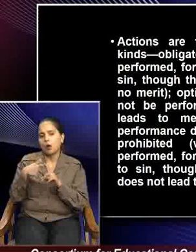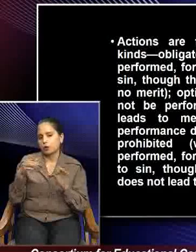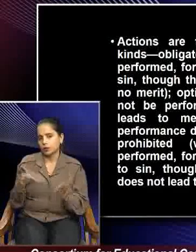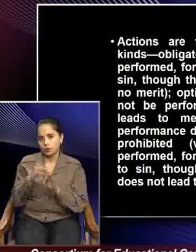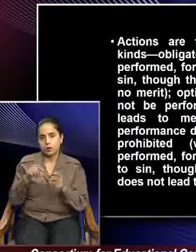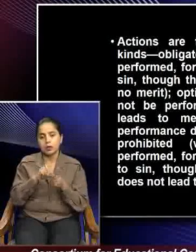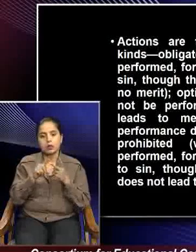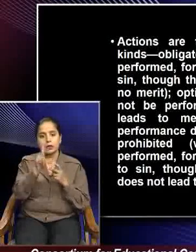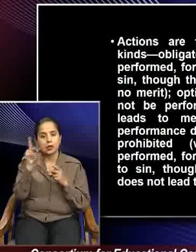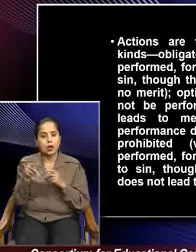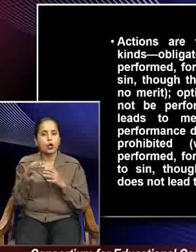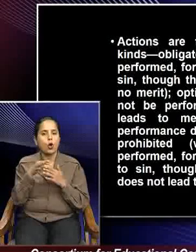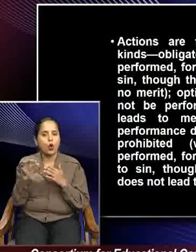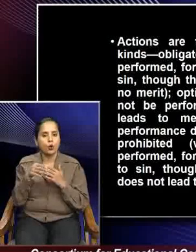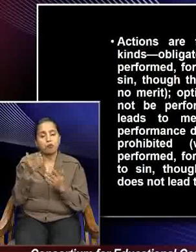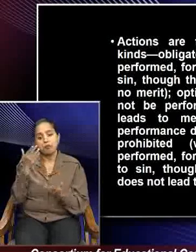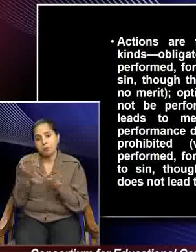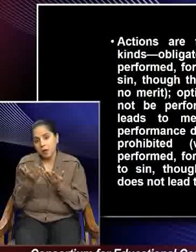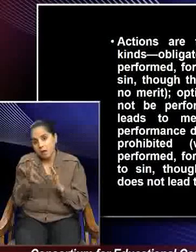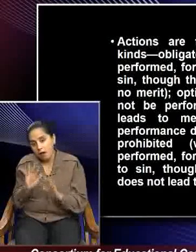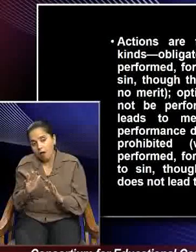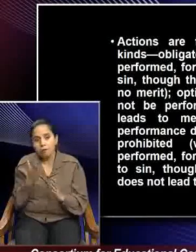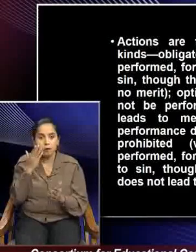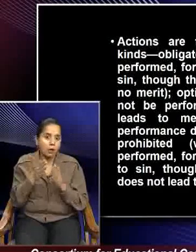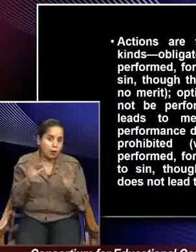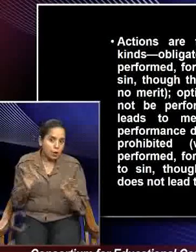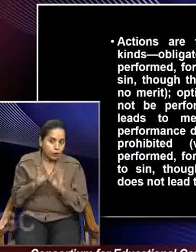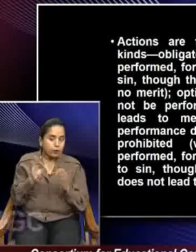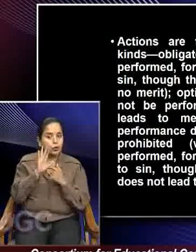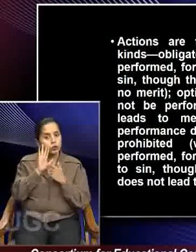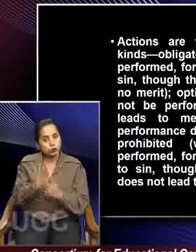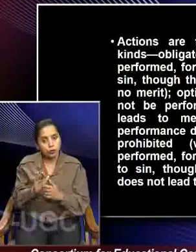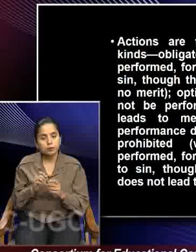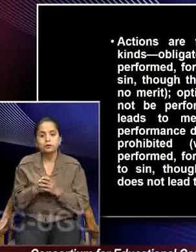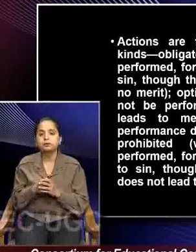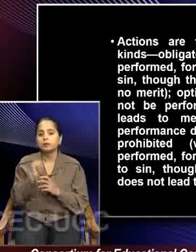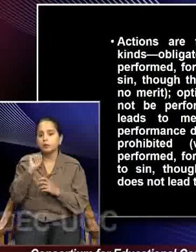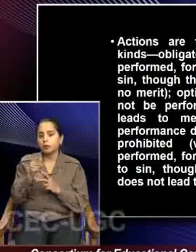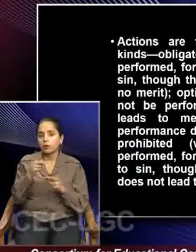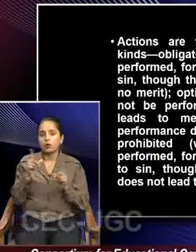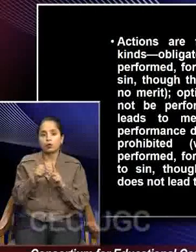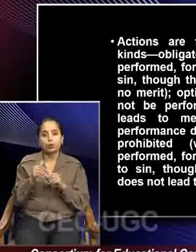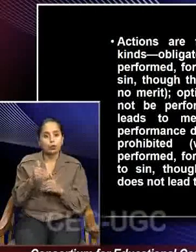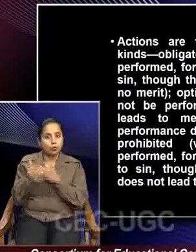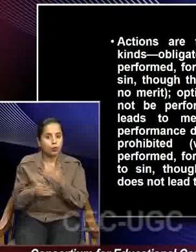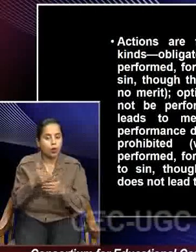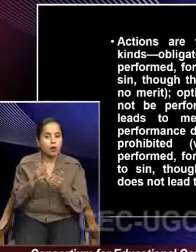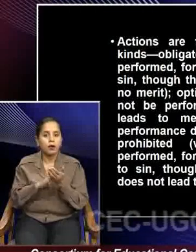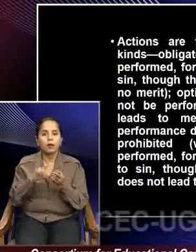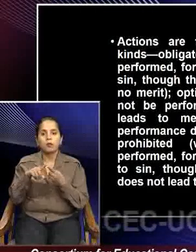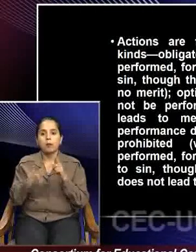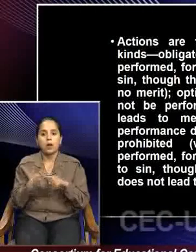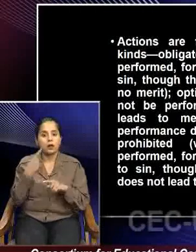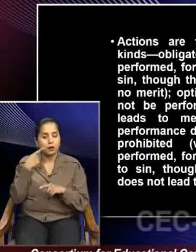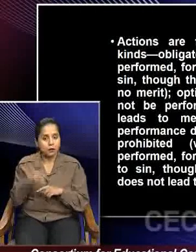is optional, which may or may not be performed. Their performance lead to merit, though